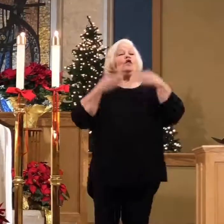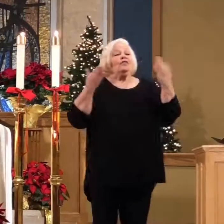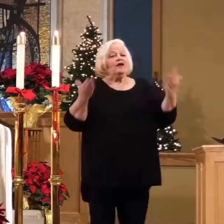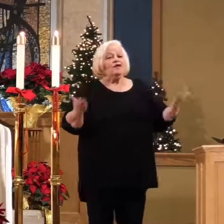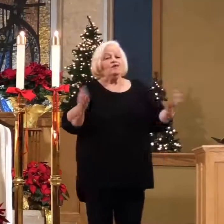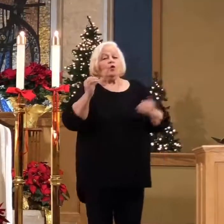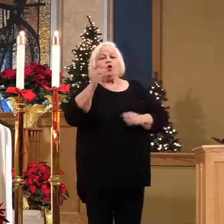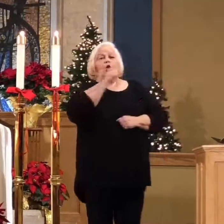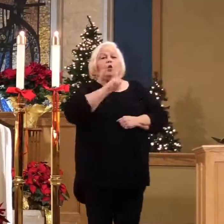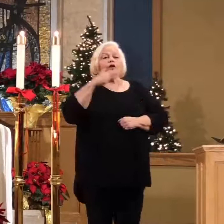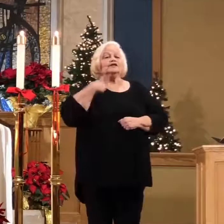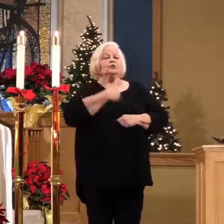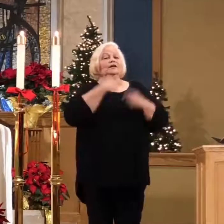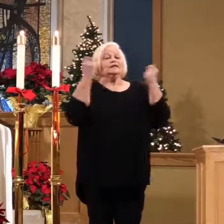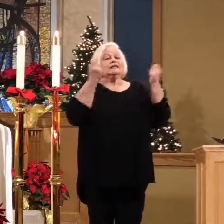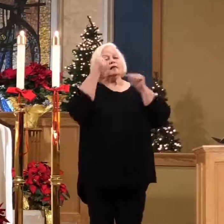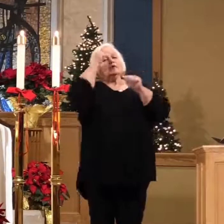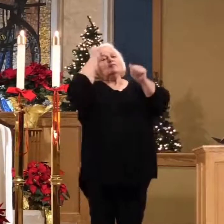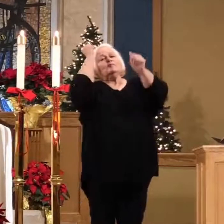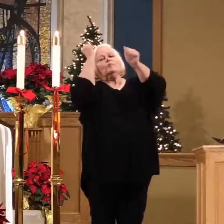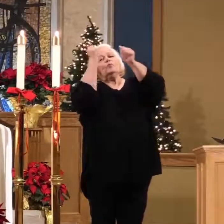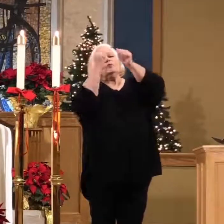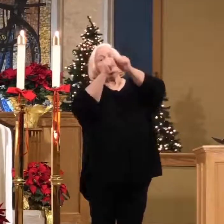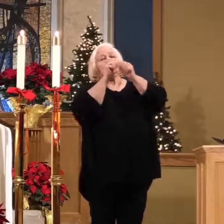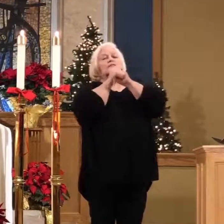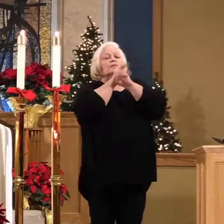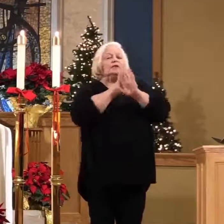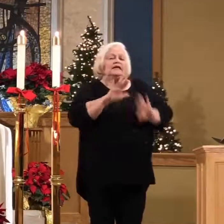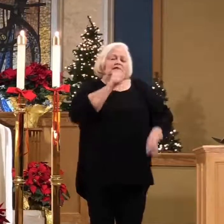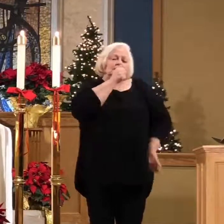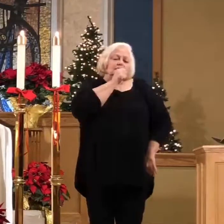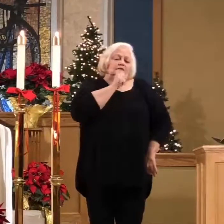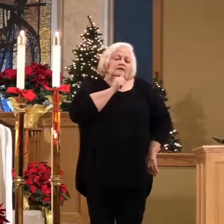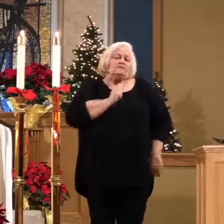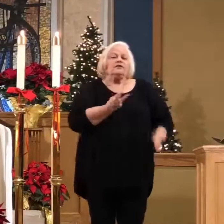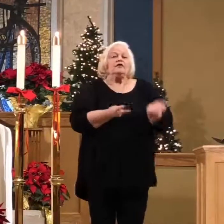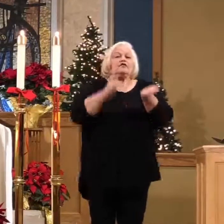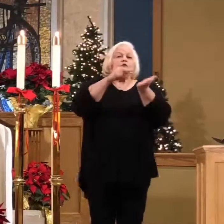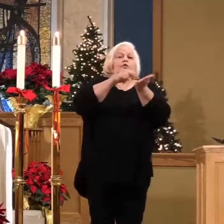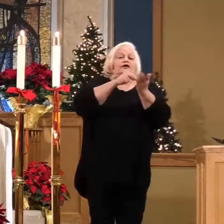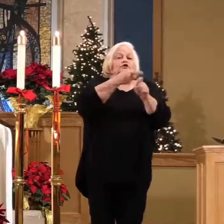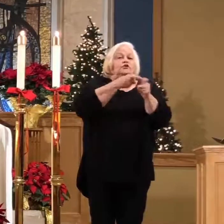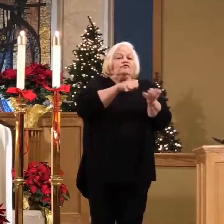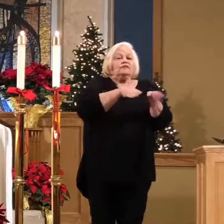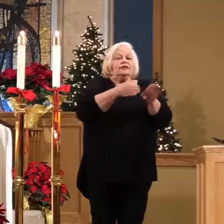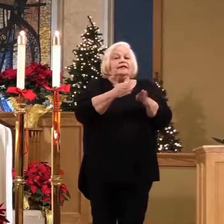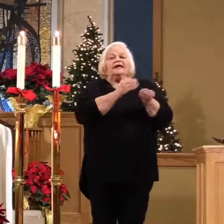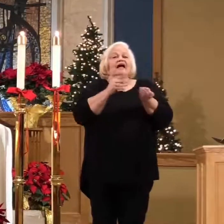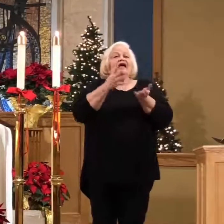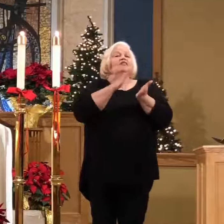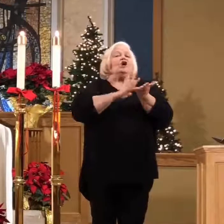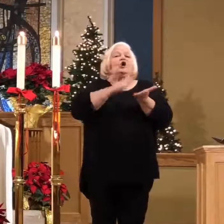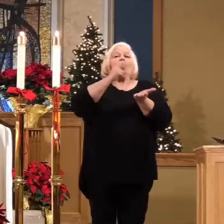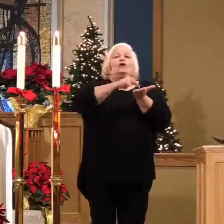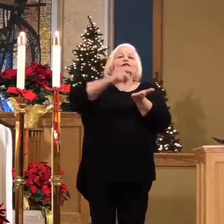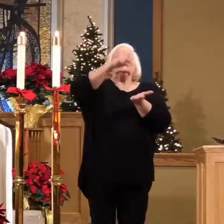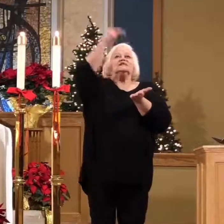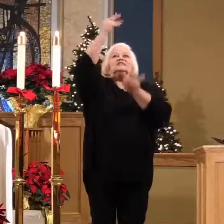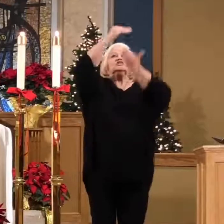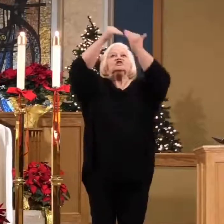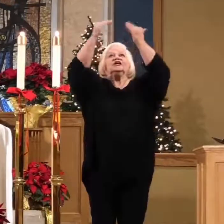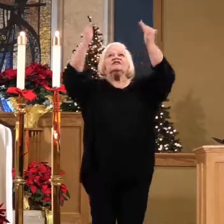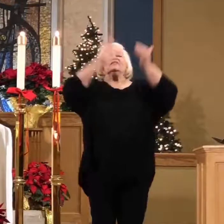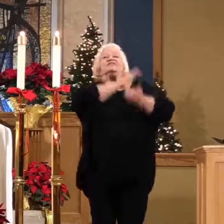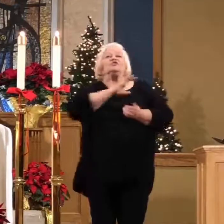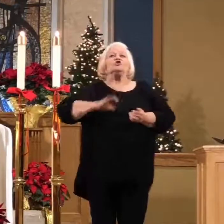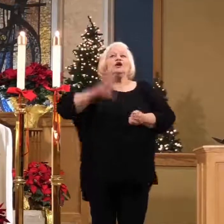Therefore, O Lord, as we celebrate the memorial of the blessed passion, the resurrection from the dead, and the glorious ascension into heaven of Christ,